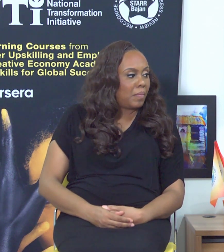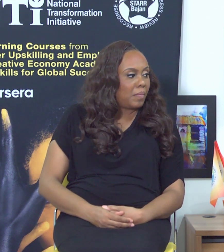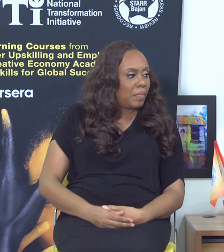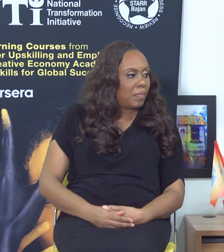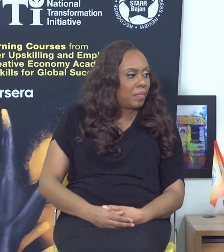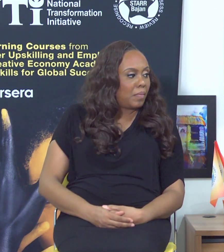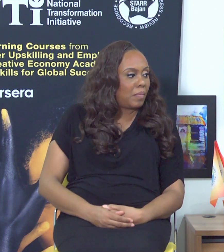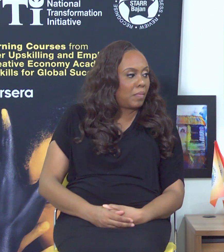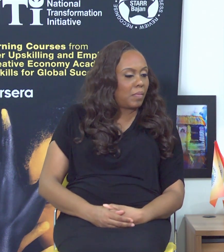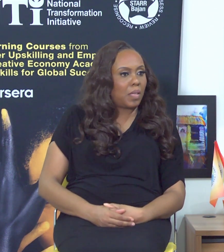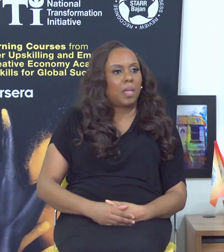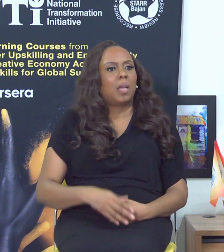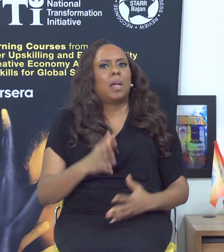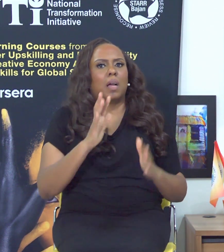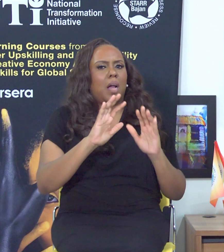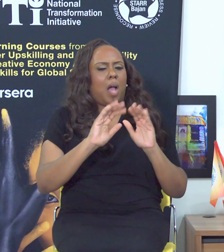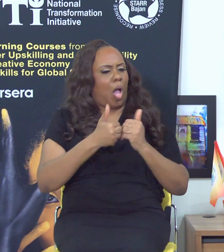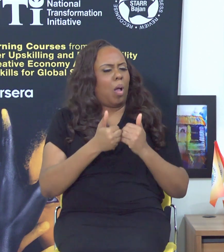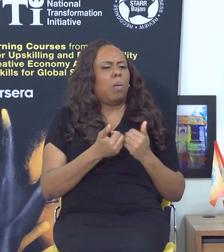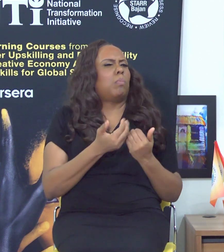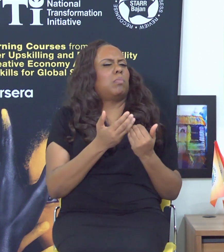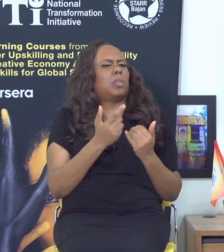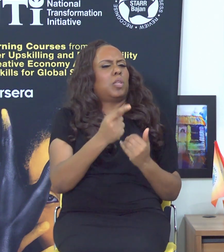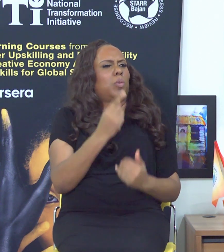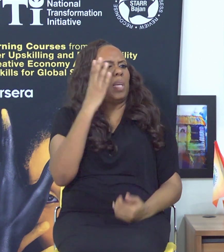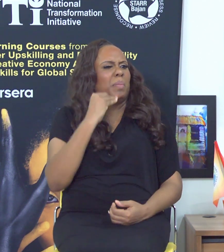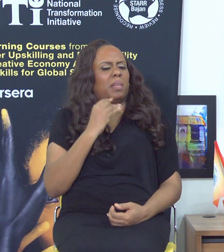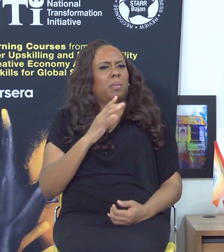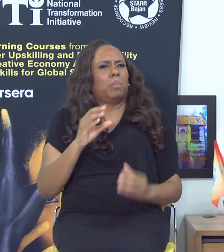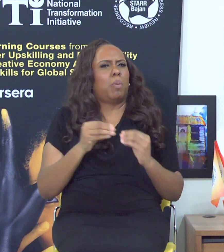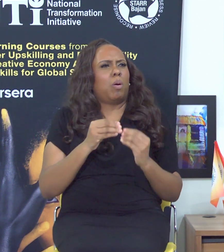that hearing people might not.